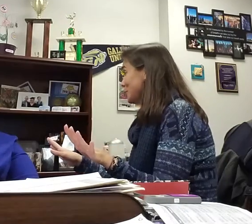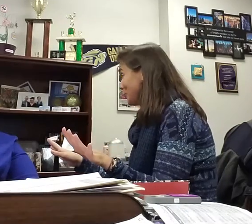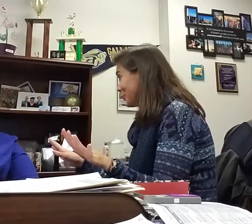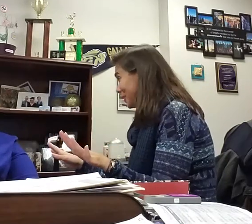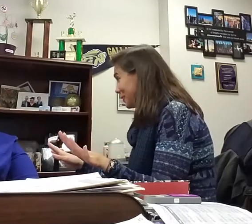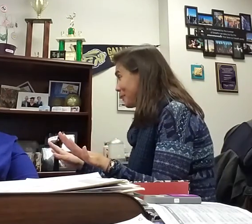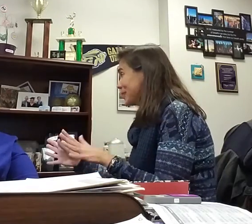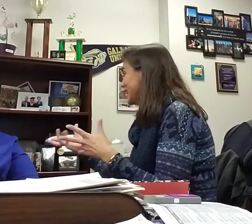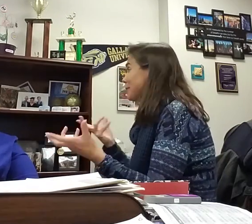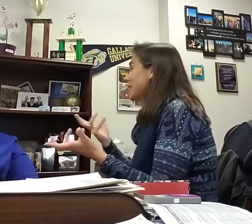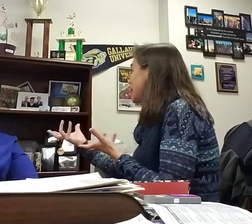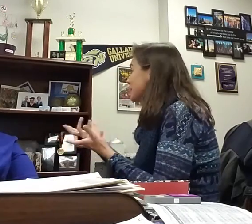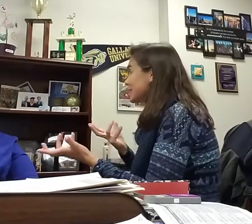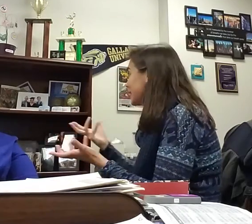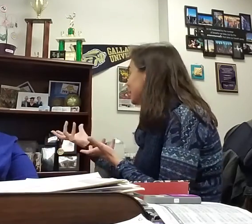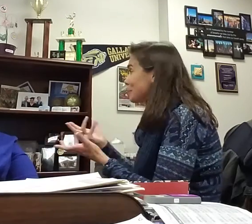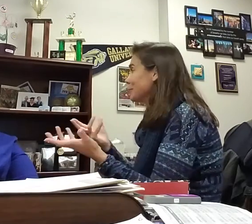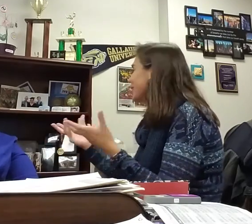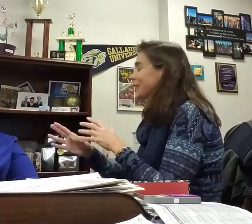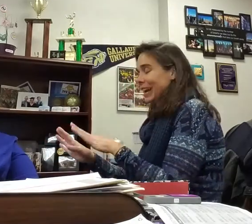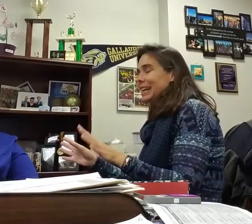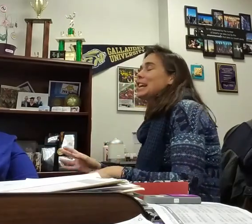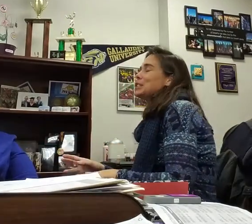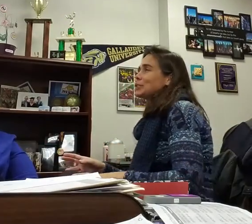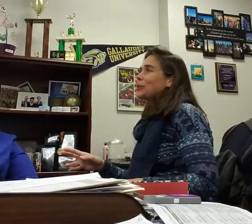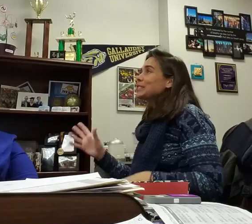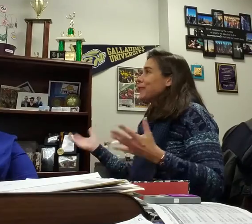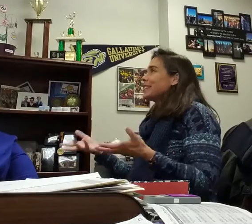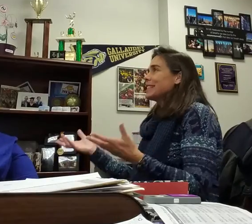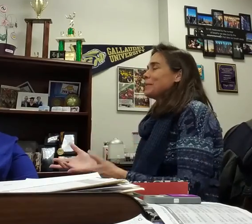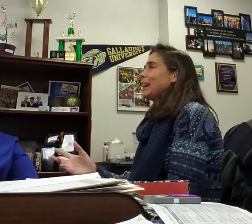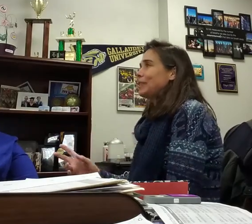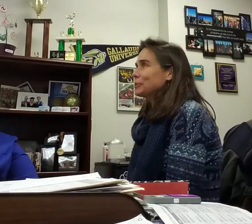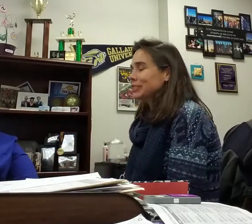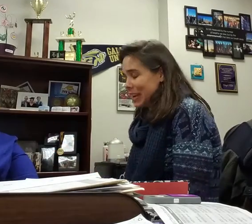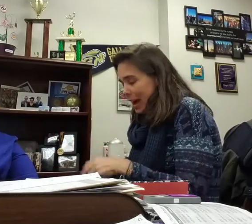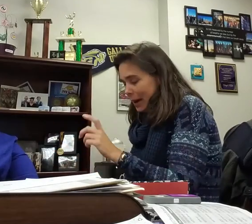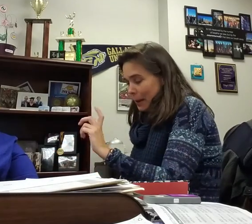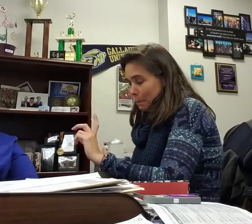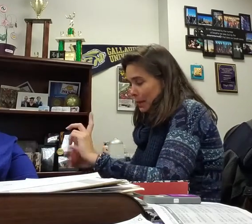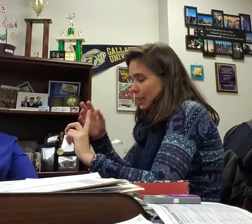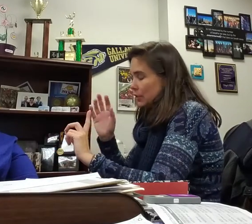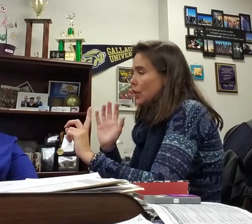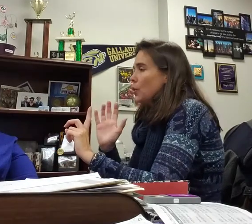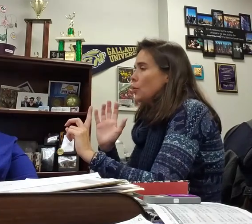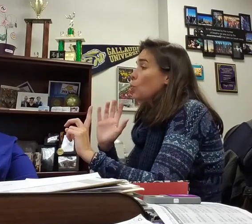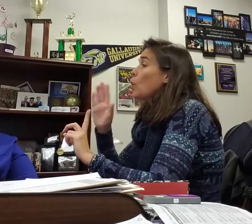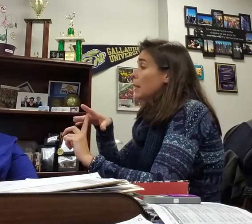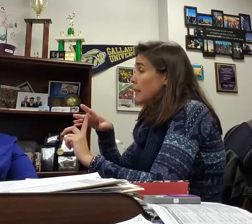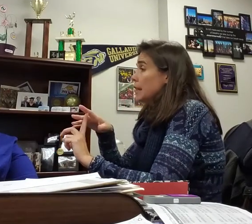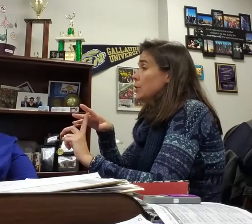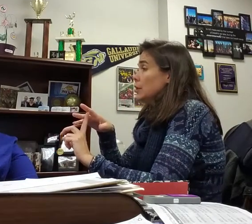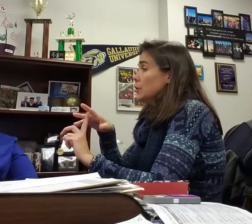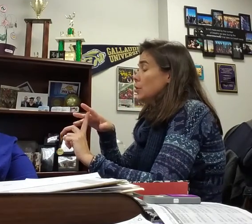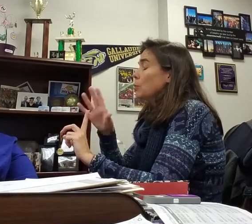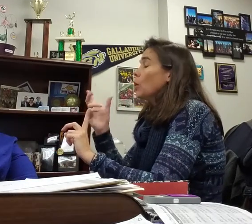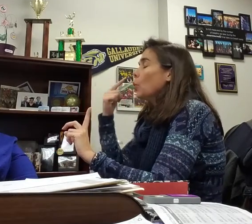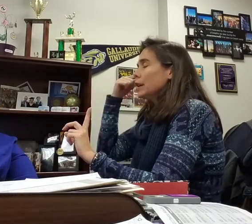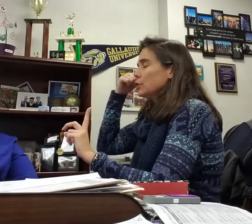go for it, right? We didn't have time to set up all that. So it's fun to think about afterwards. So one thing you can do, well, what you should